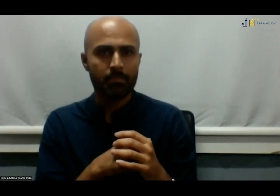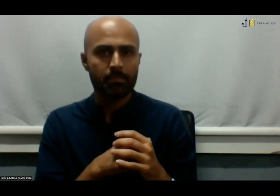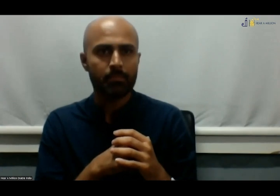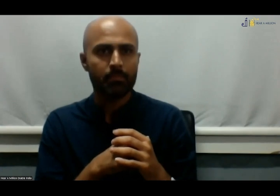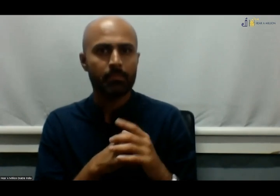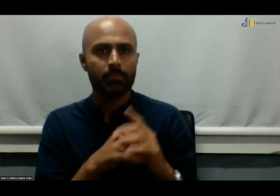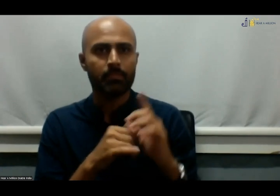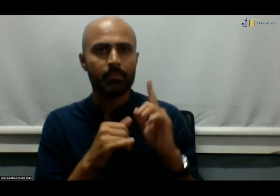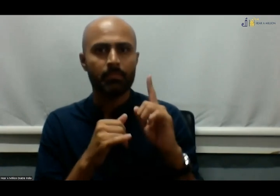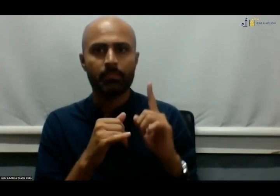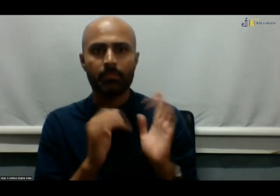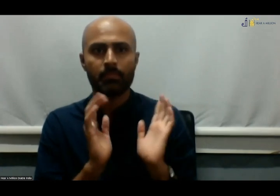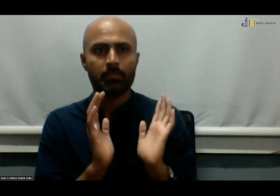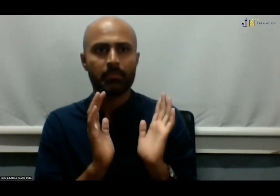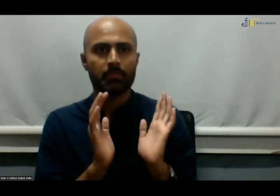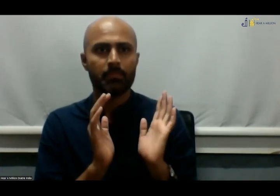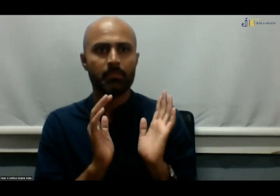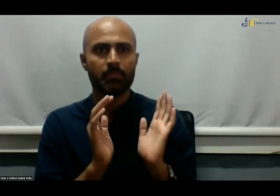Hardeep.